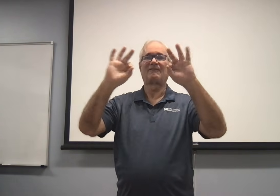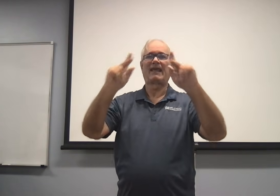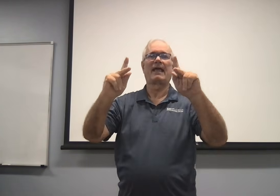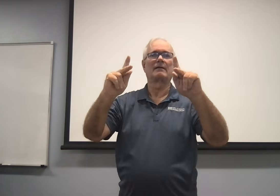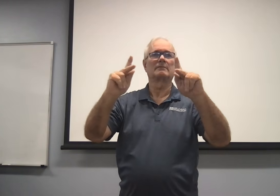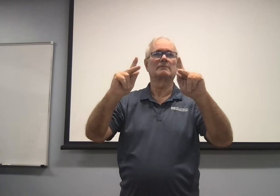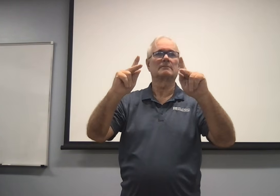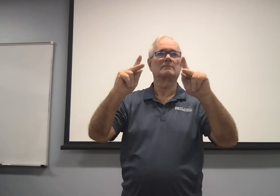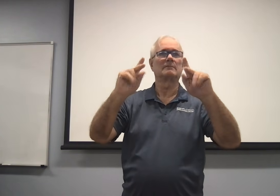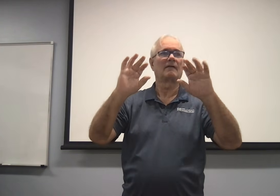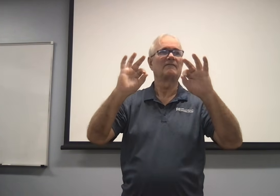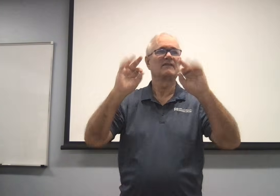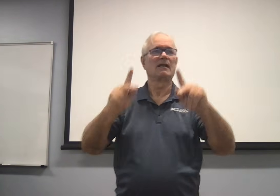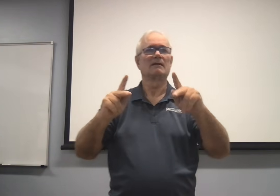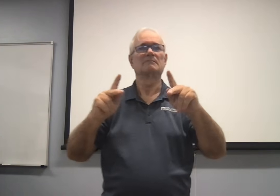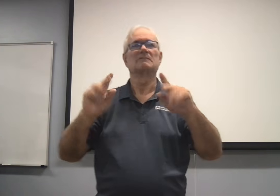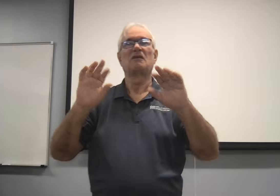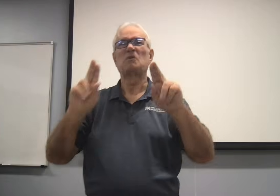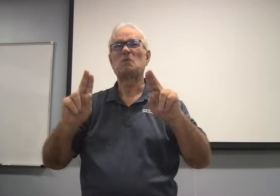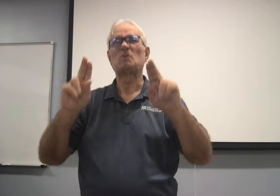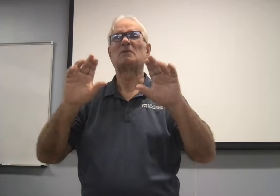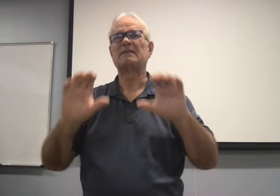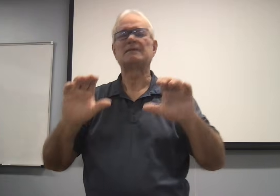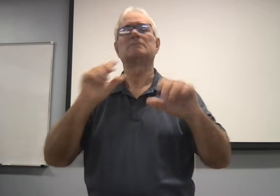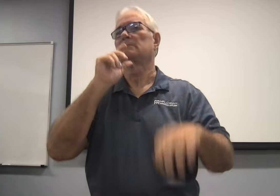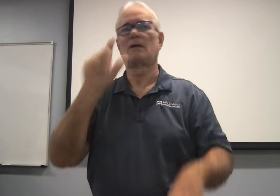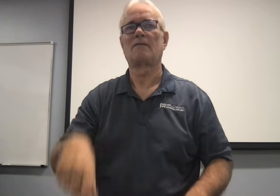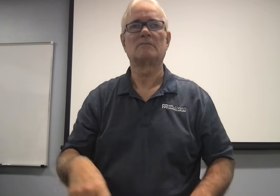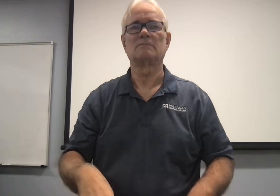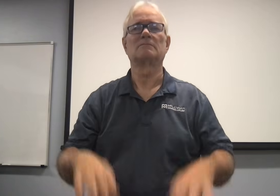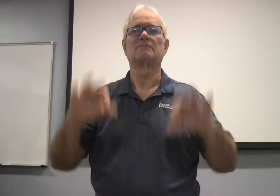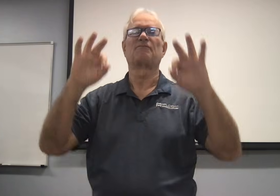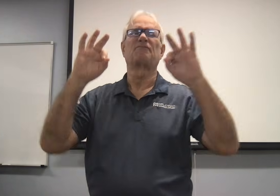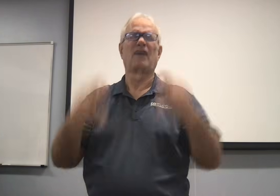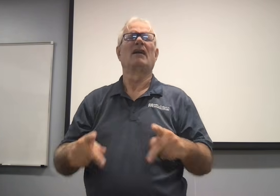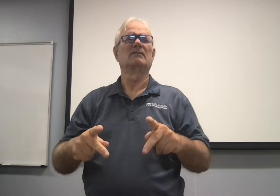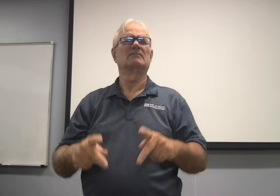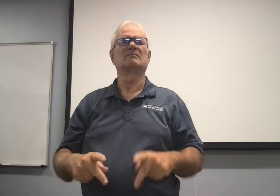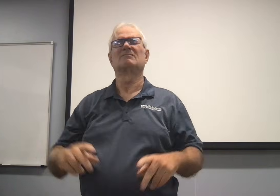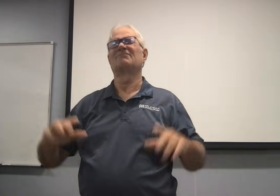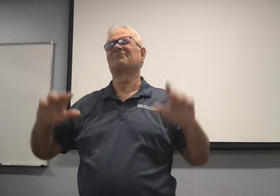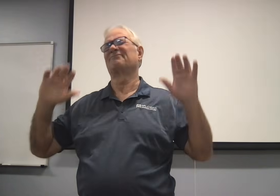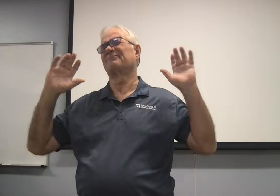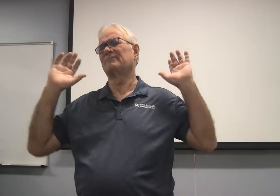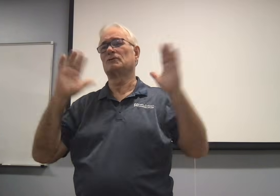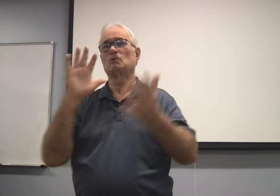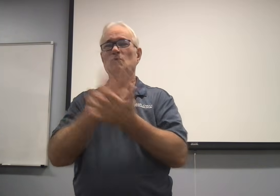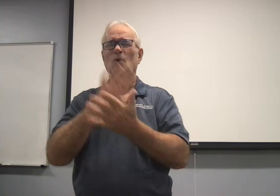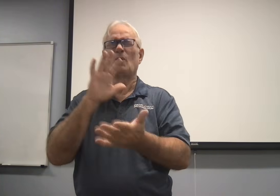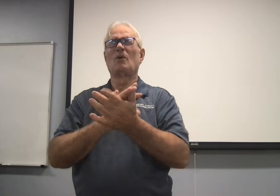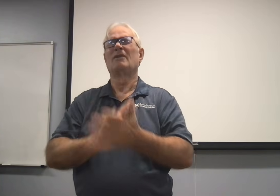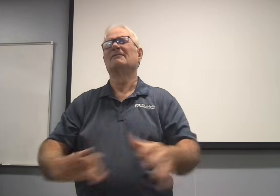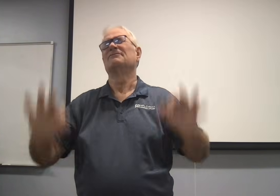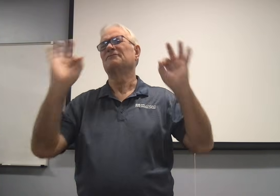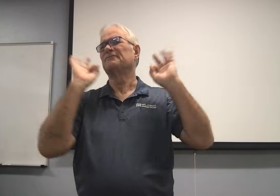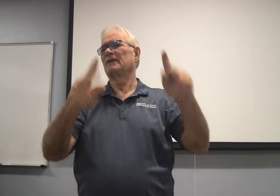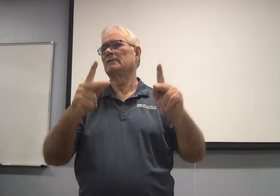emotion behind it. You need to add the emotion behind it as well, but you don't have to use the U typically in that. If you go to F and then